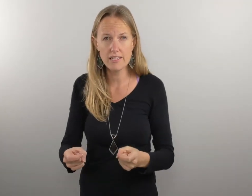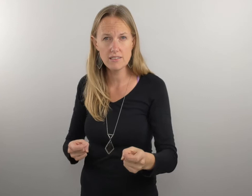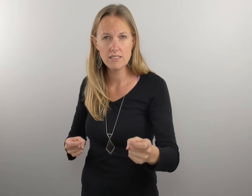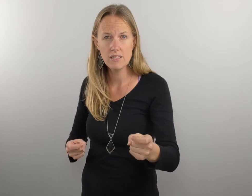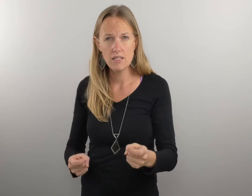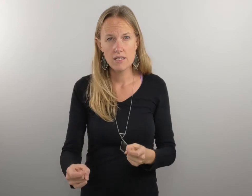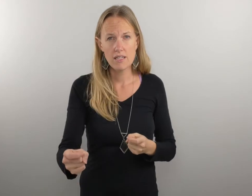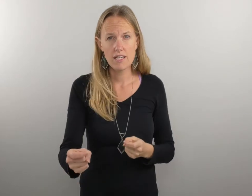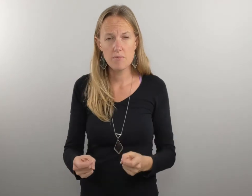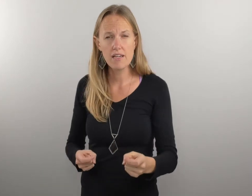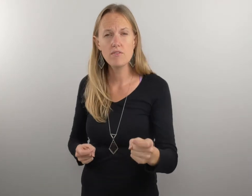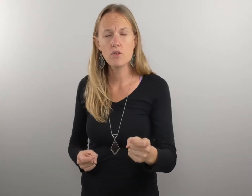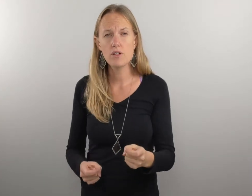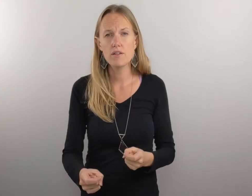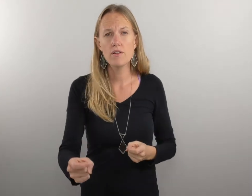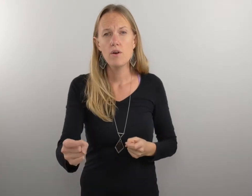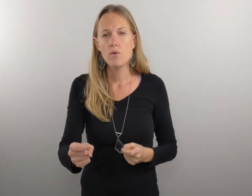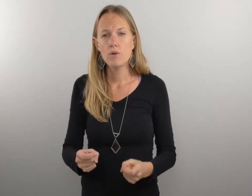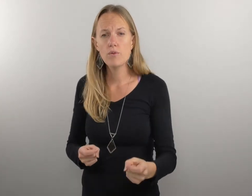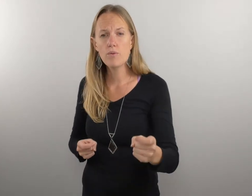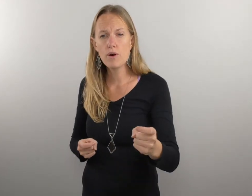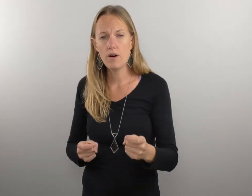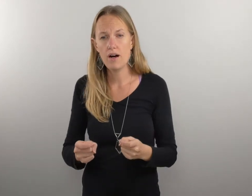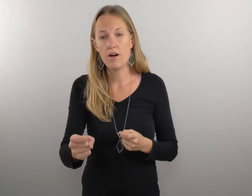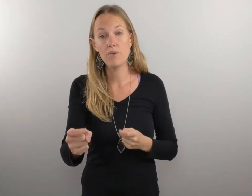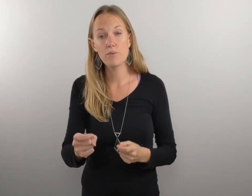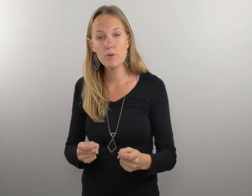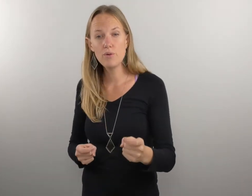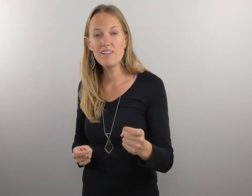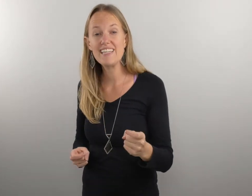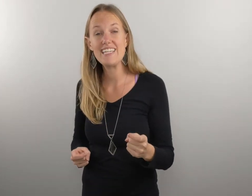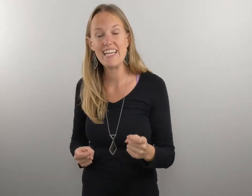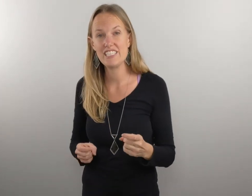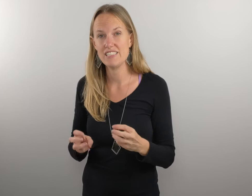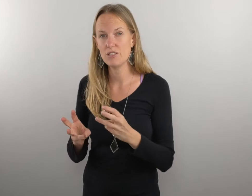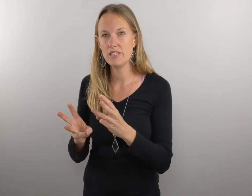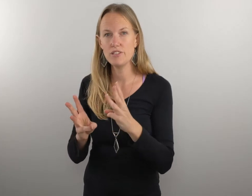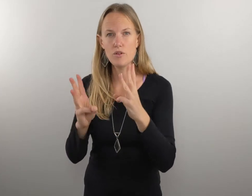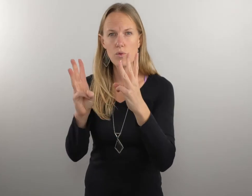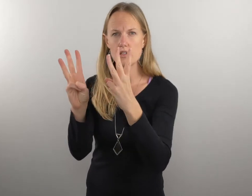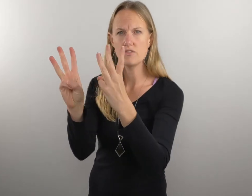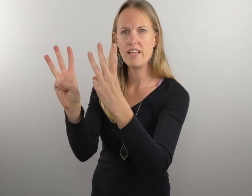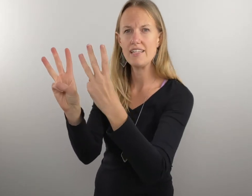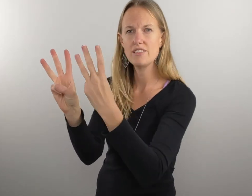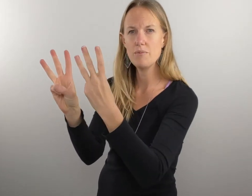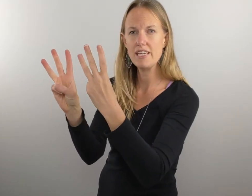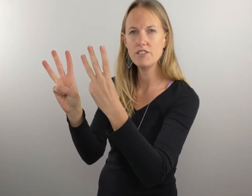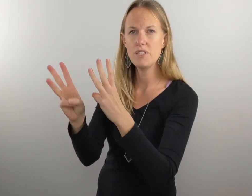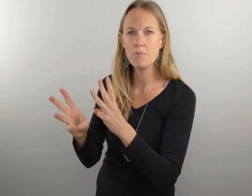reins, okay, and back and forth. Would rule the nation. So we're going to do the world for that. So you're making 2